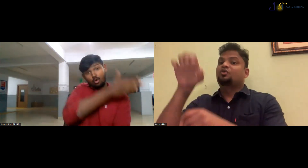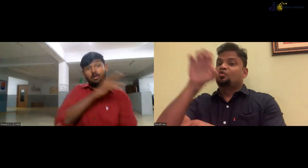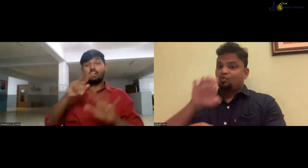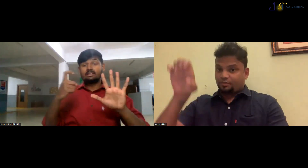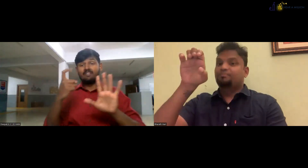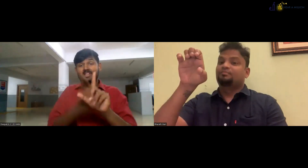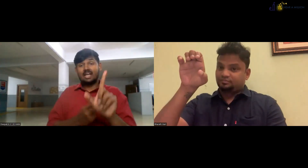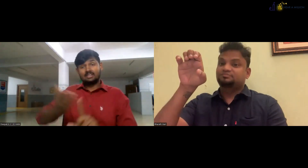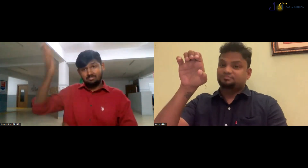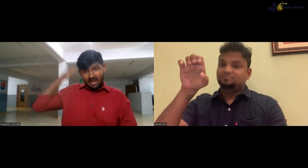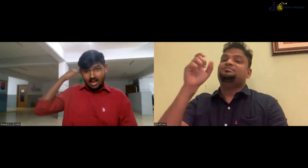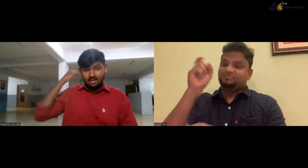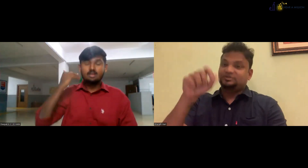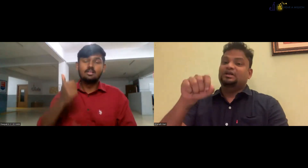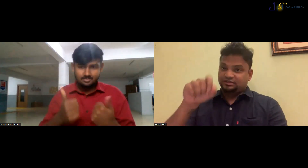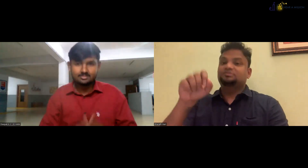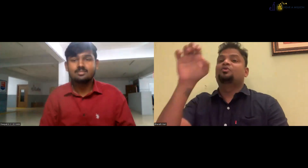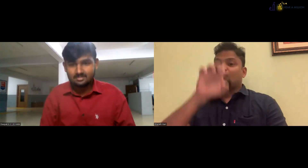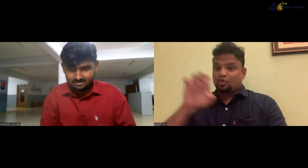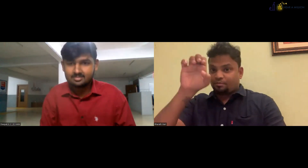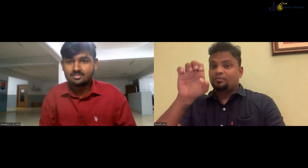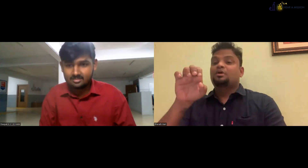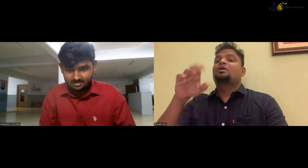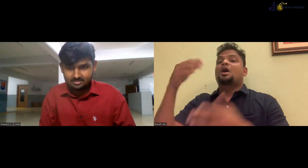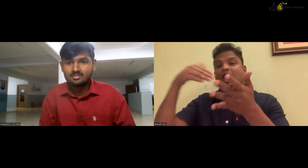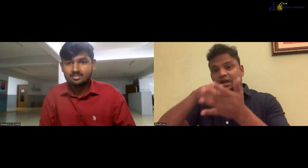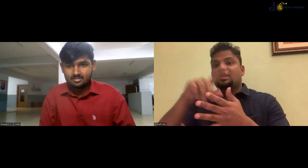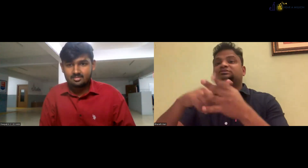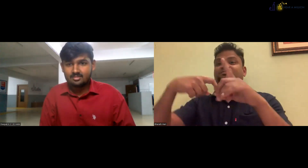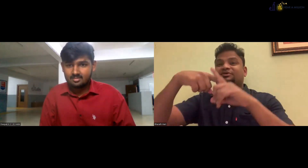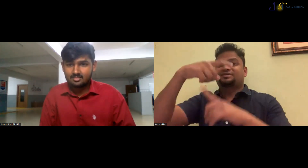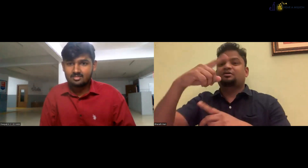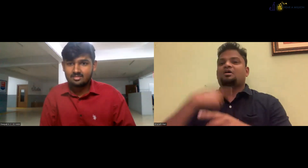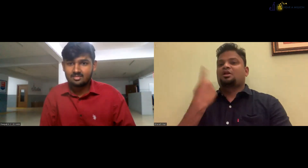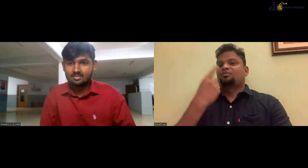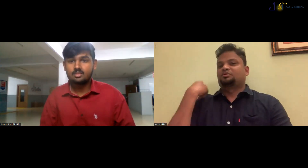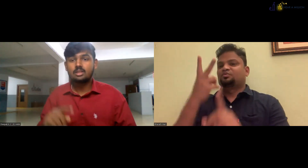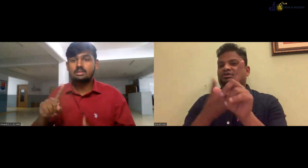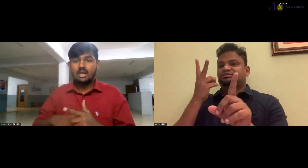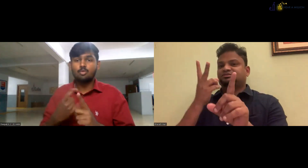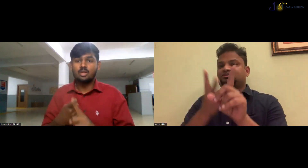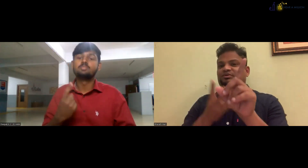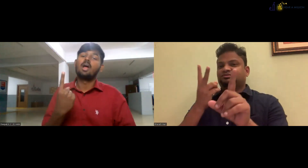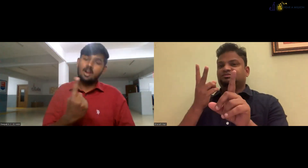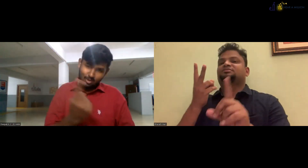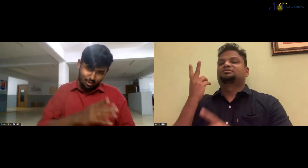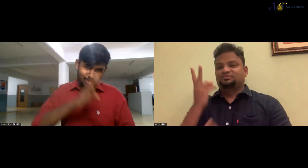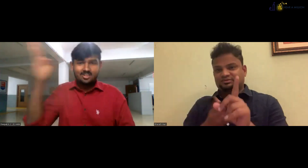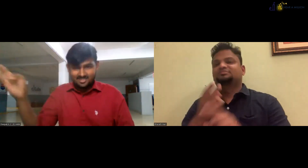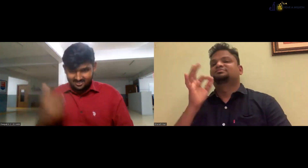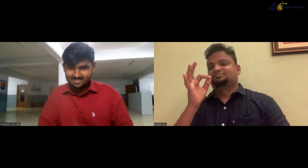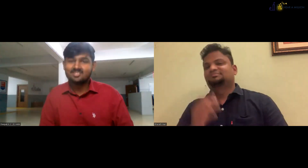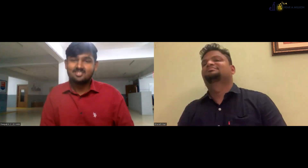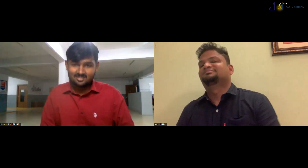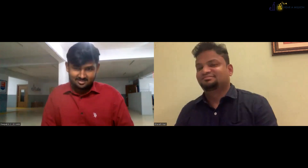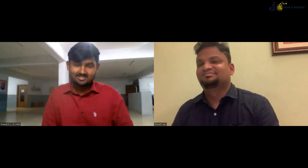2015, from 2015 I went to Europe, and after that I'm traveling alone.